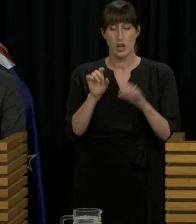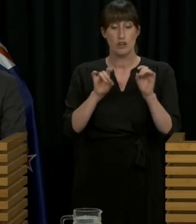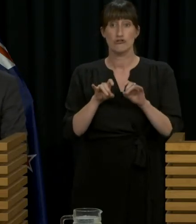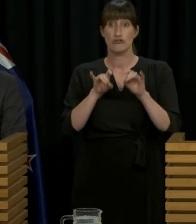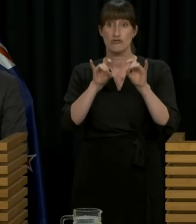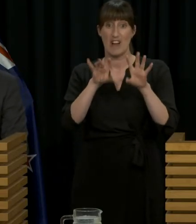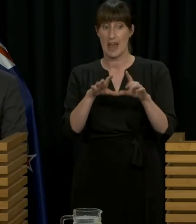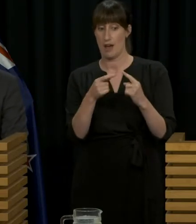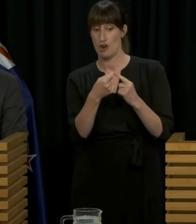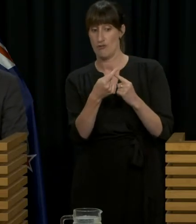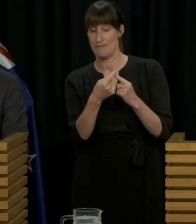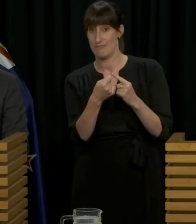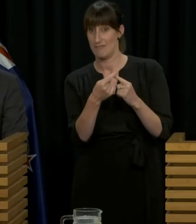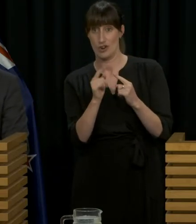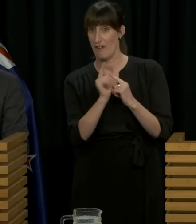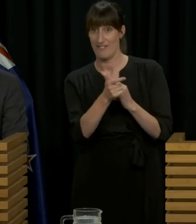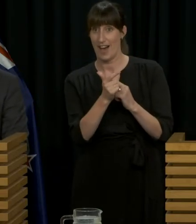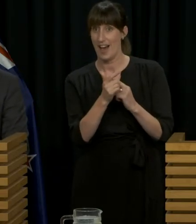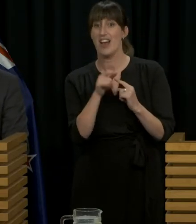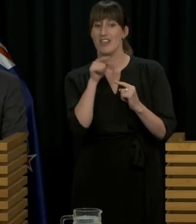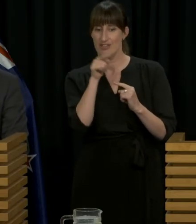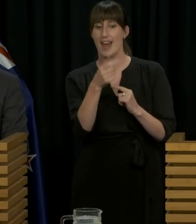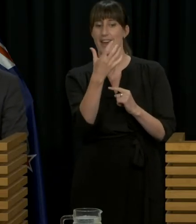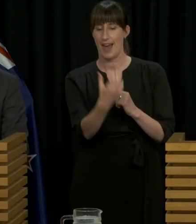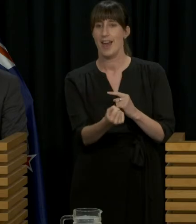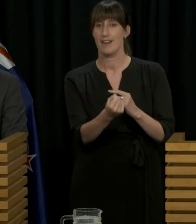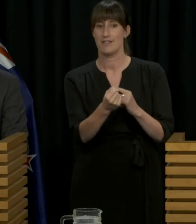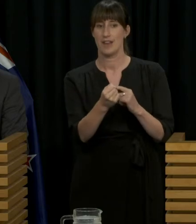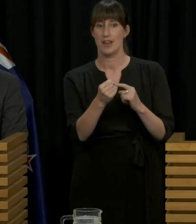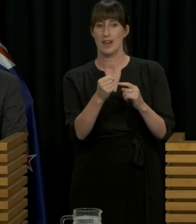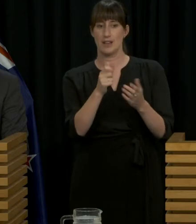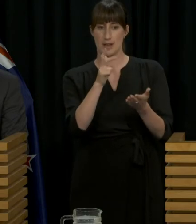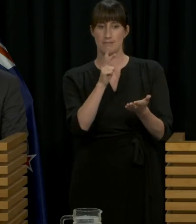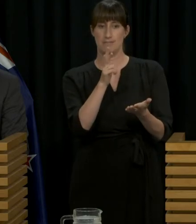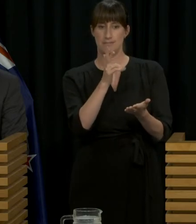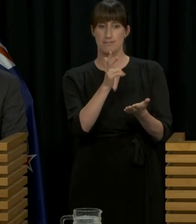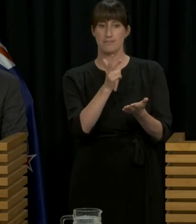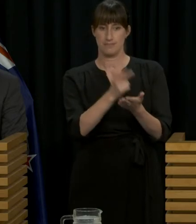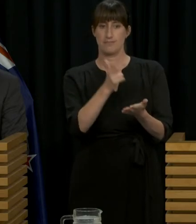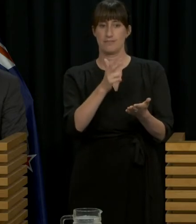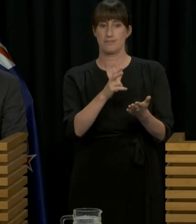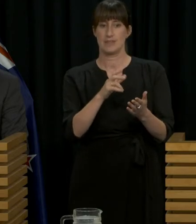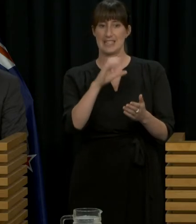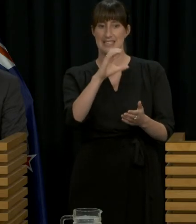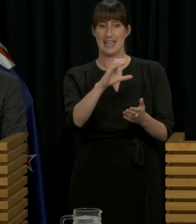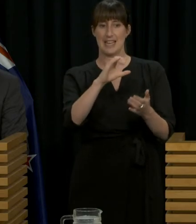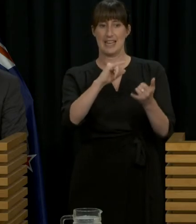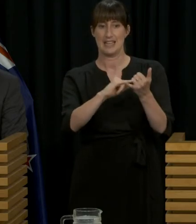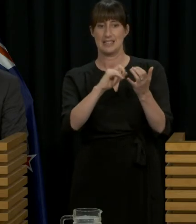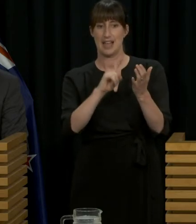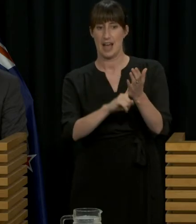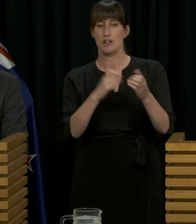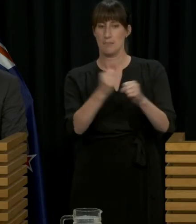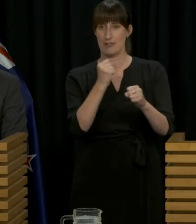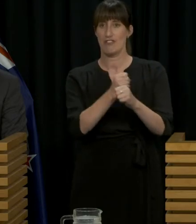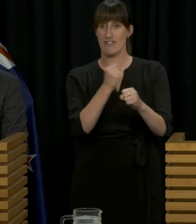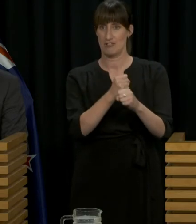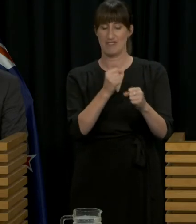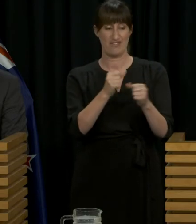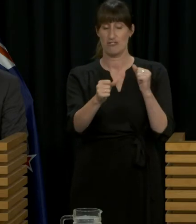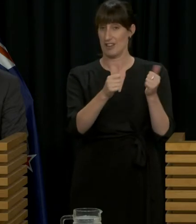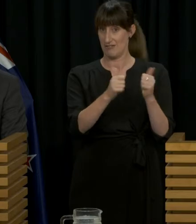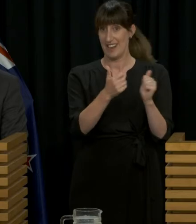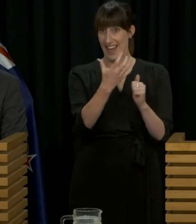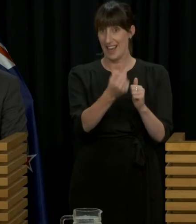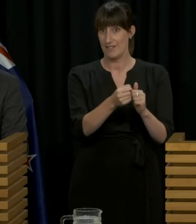manufacturing capability, and it has already got a licence to manufacture the AstraZeneca one. Manufacturing wouldn't necessarily be something that you